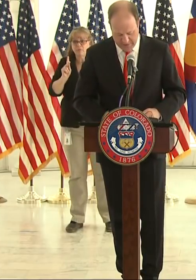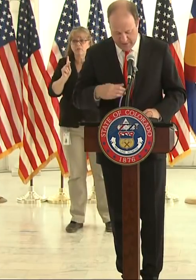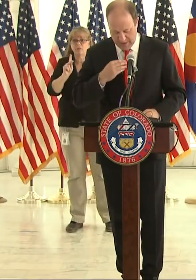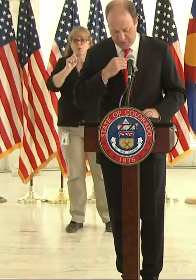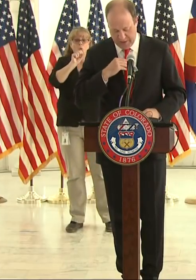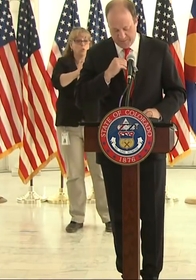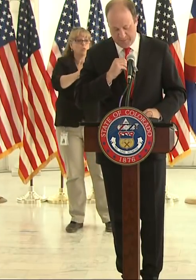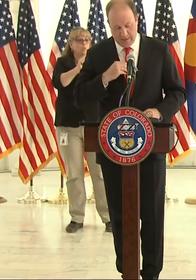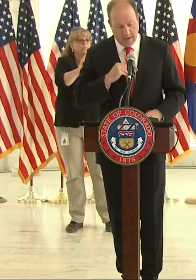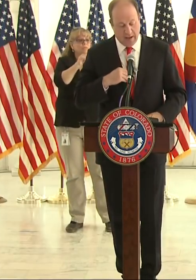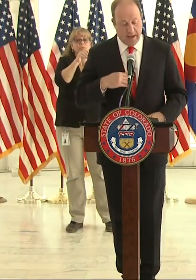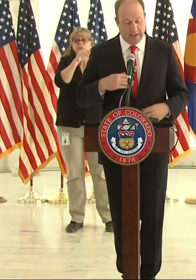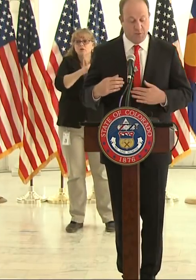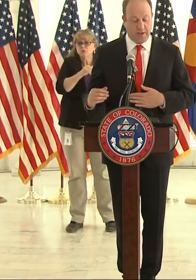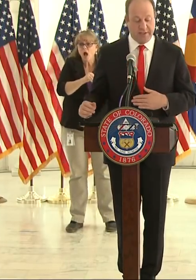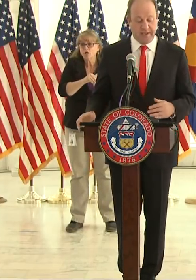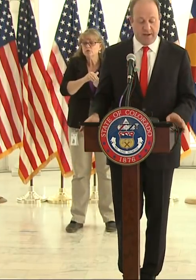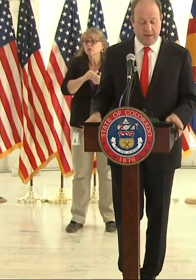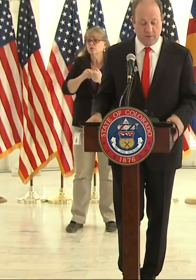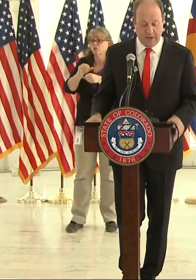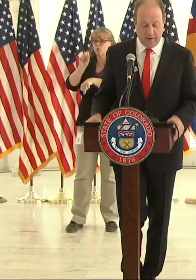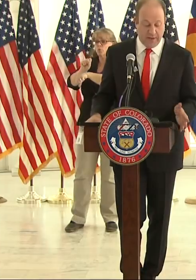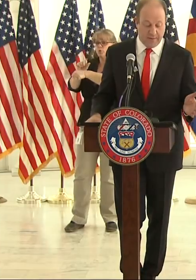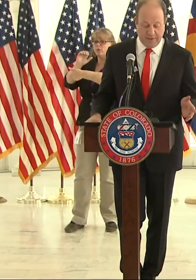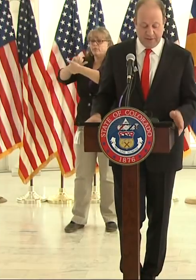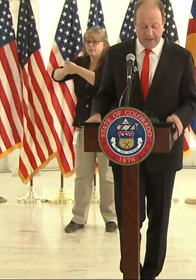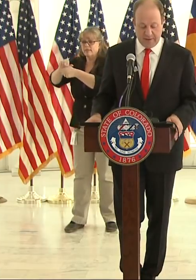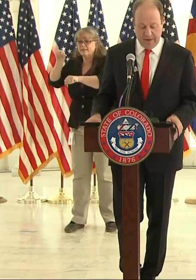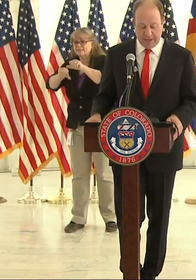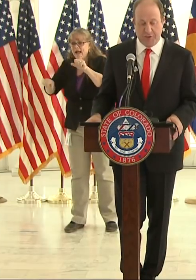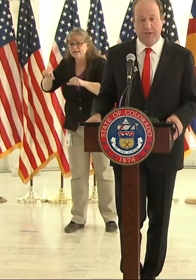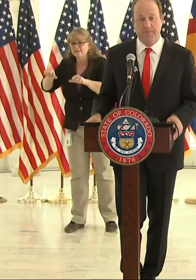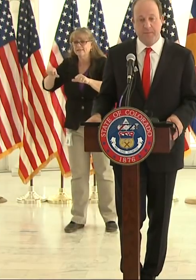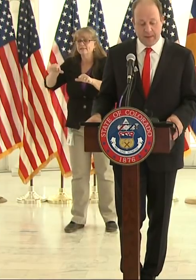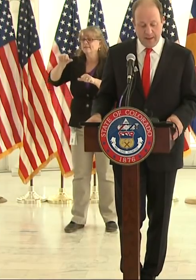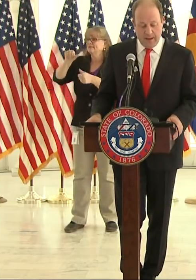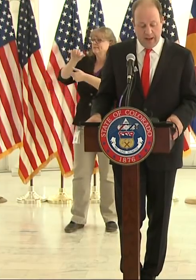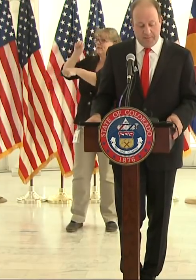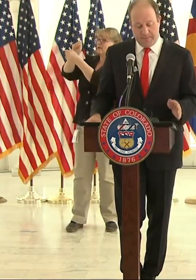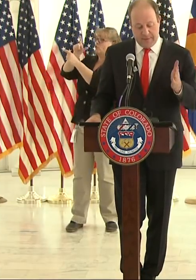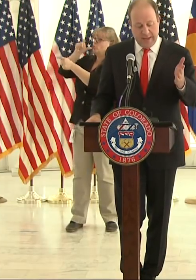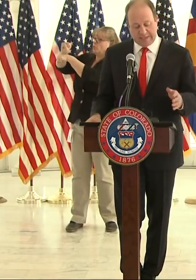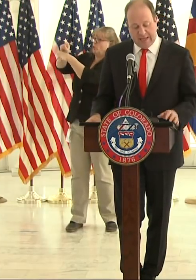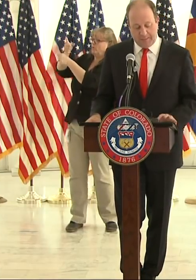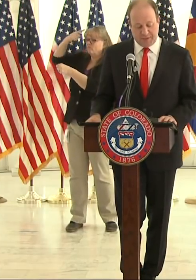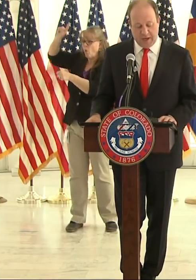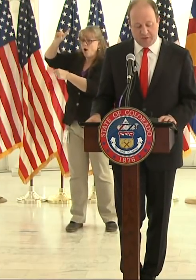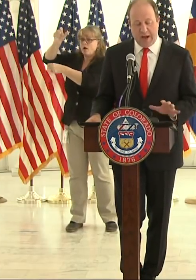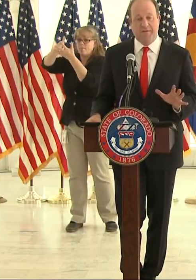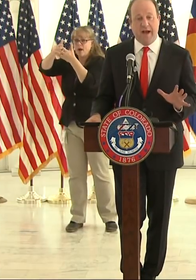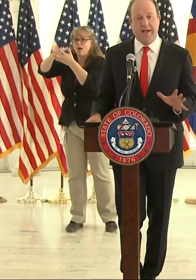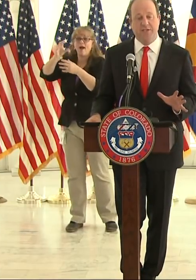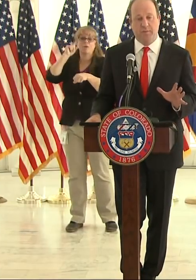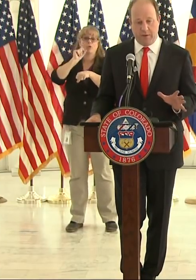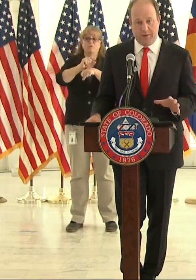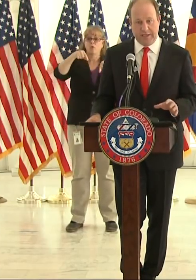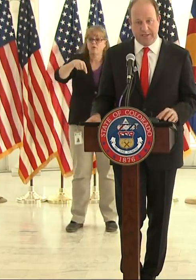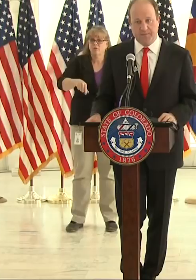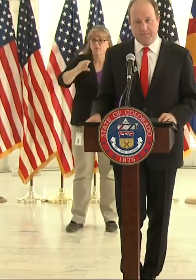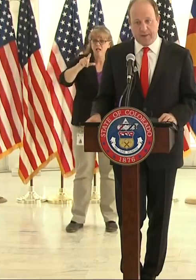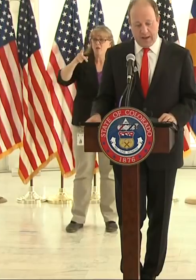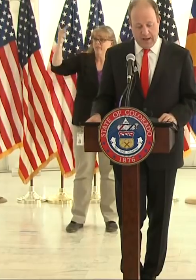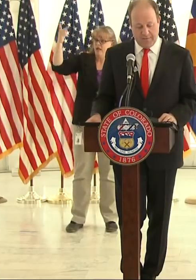over the country, as well as in Colorado, and I would even add internationally. Next steps, draft guidance will